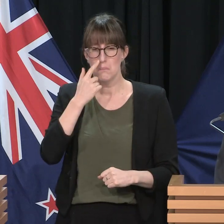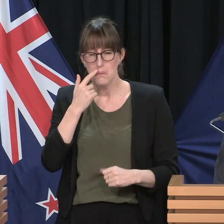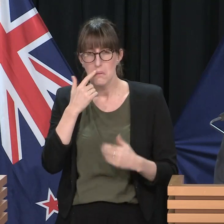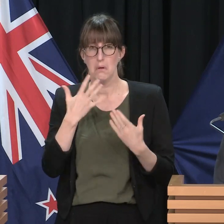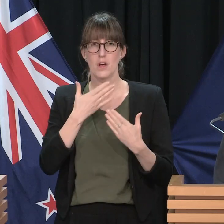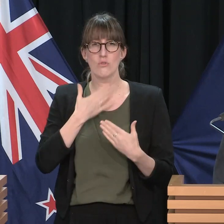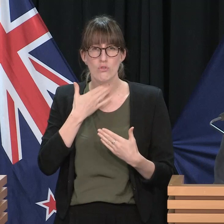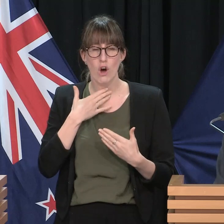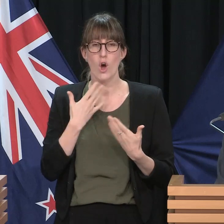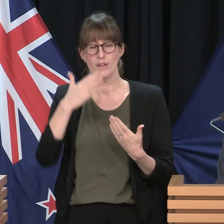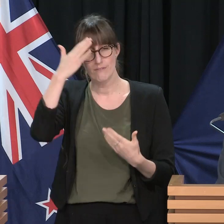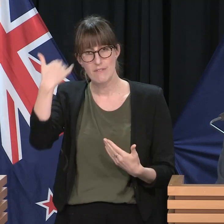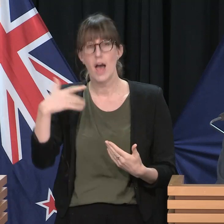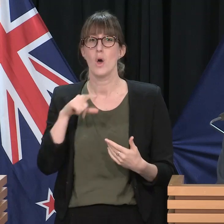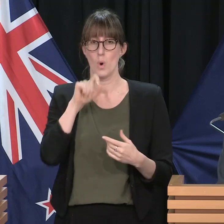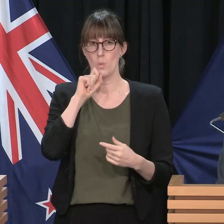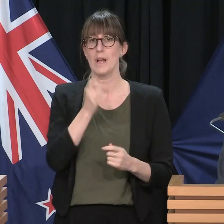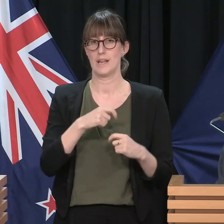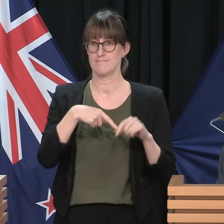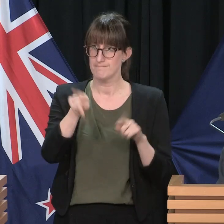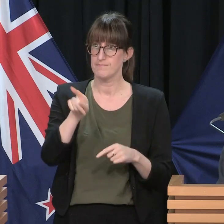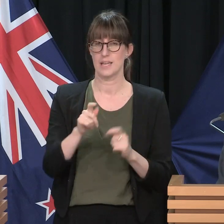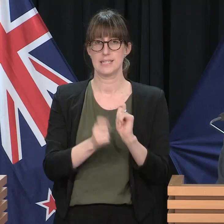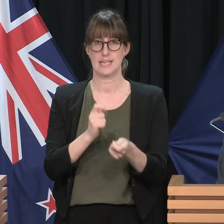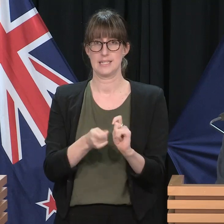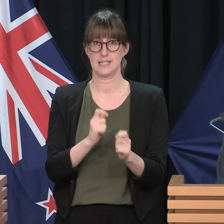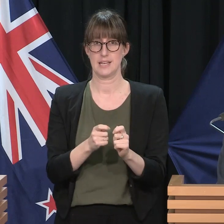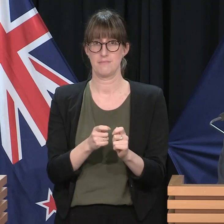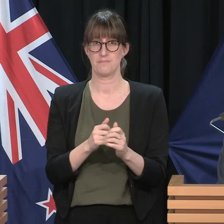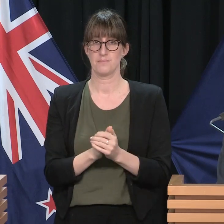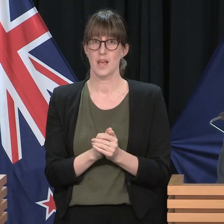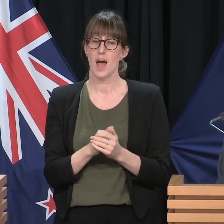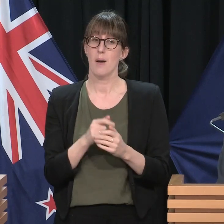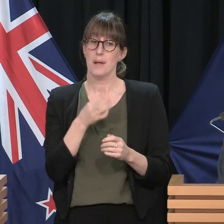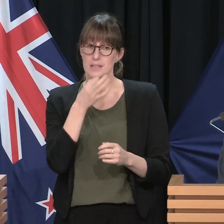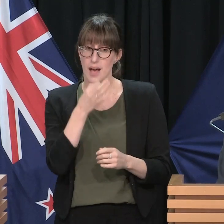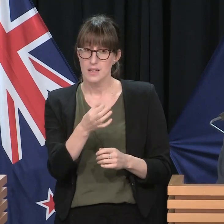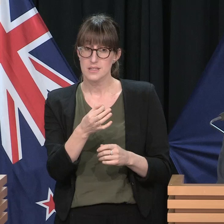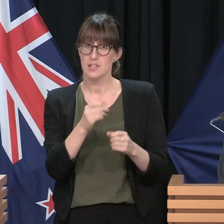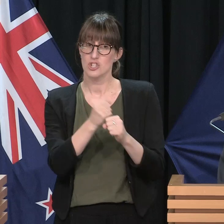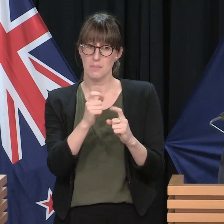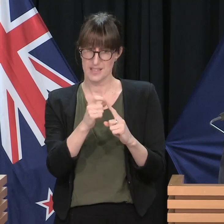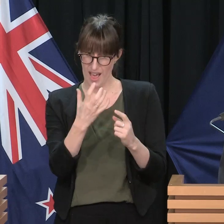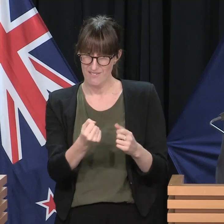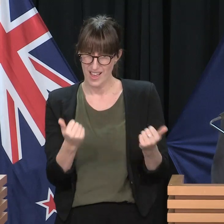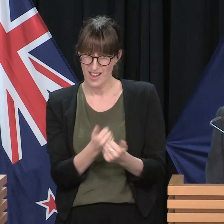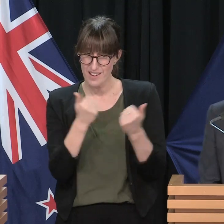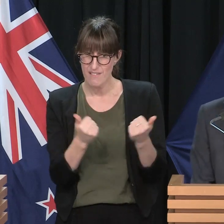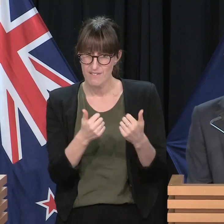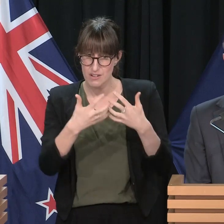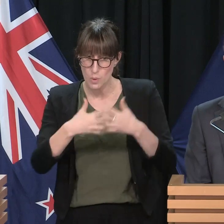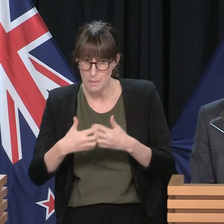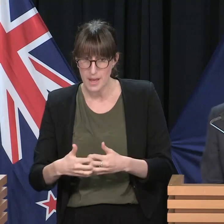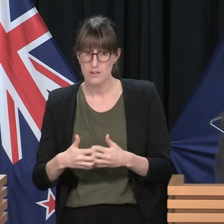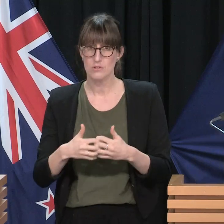will be surveying their members, as I said, to make sure they have the resources they need to identify any barriers to offering testing so that we can